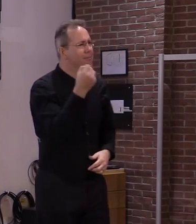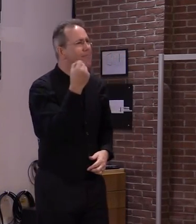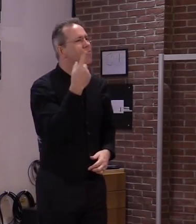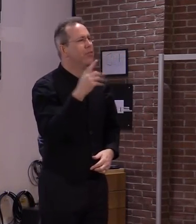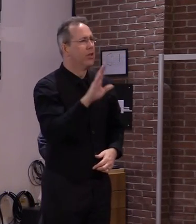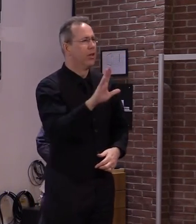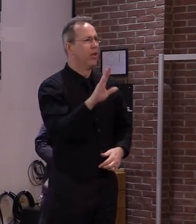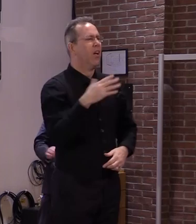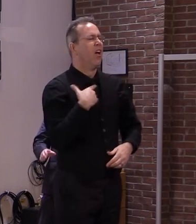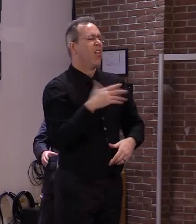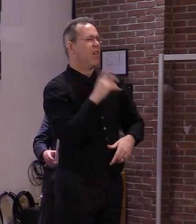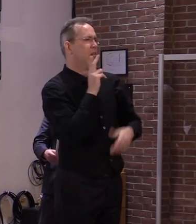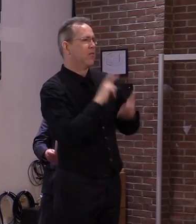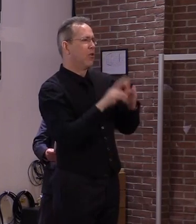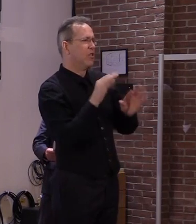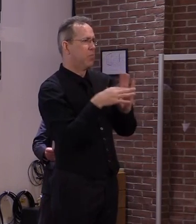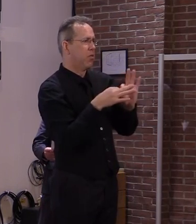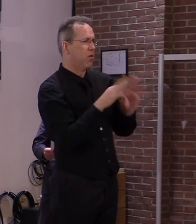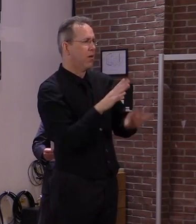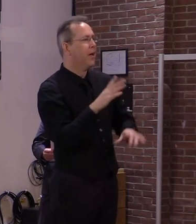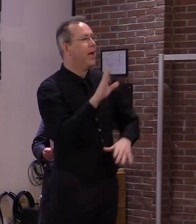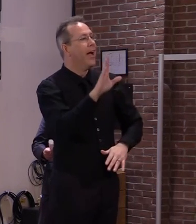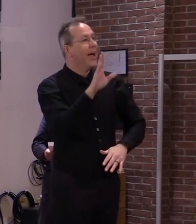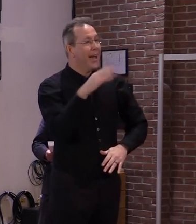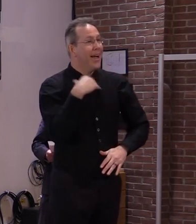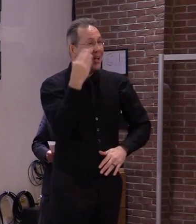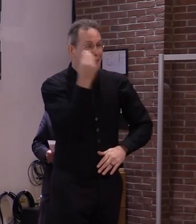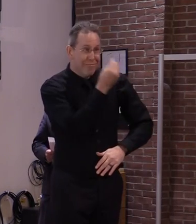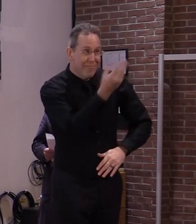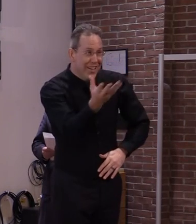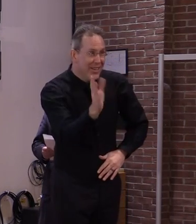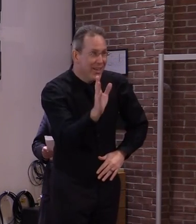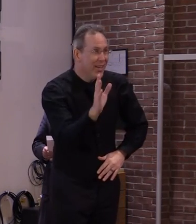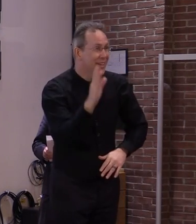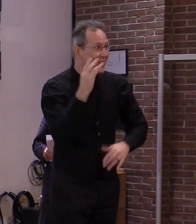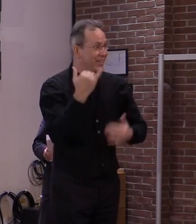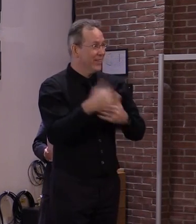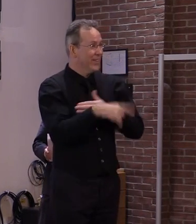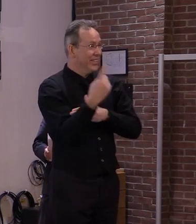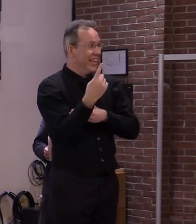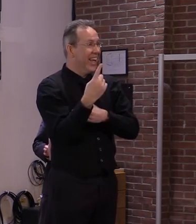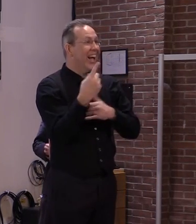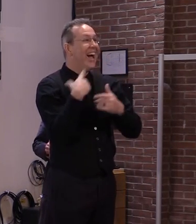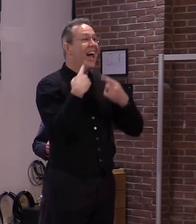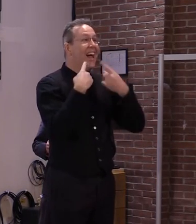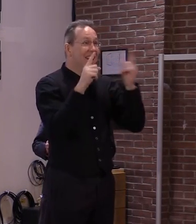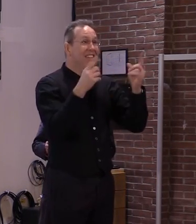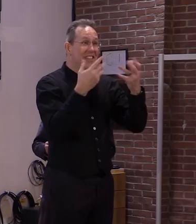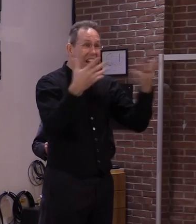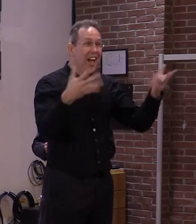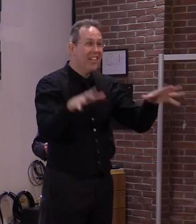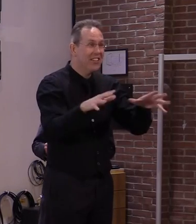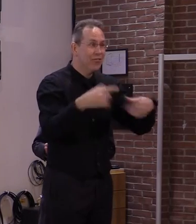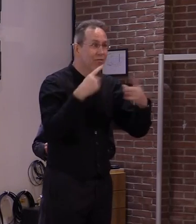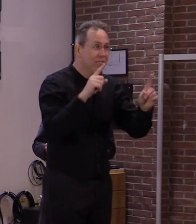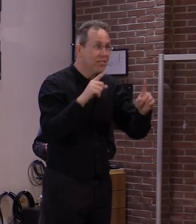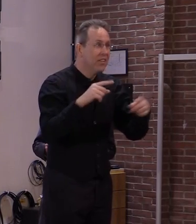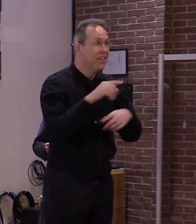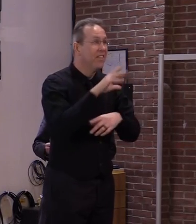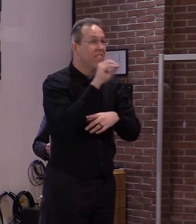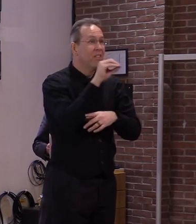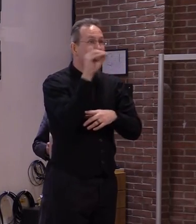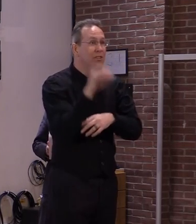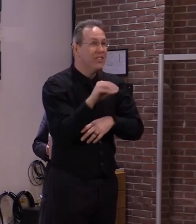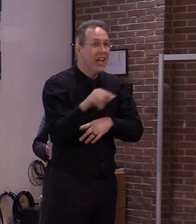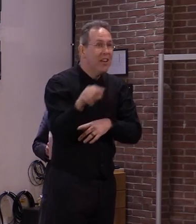had accomplished a great deal. We signed up over half the population in the first day, so that's remarkable in